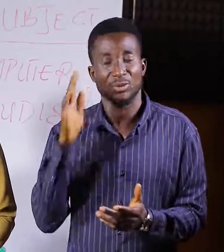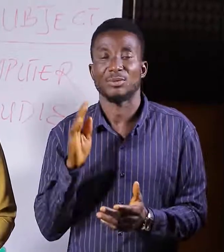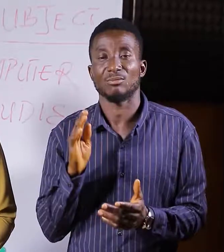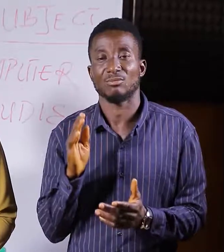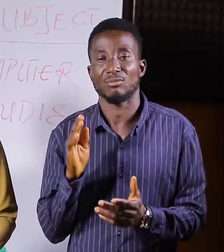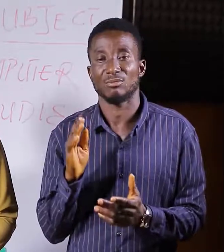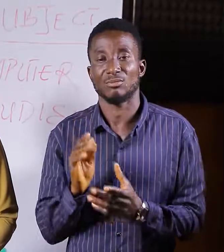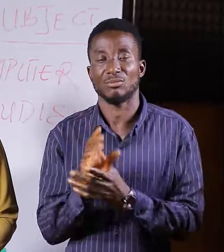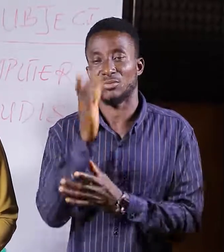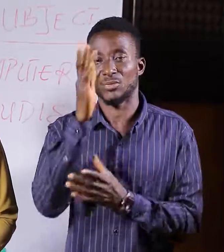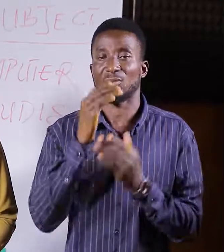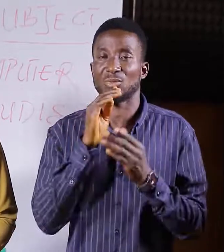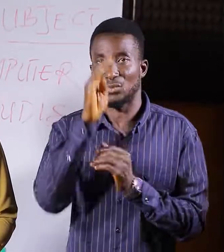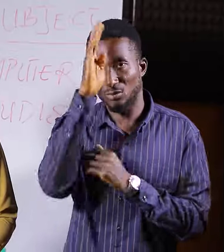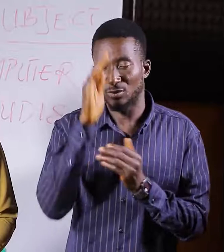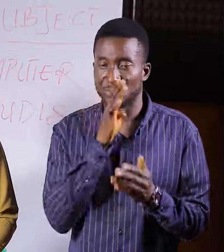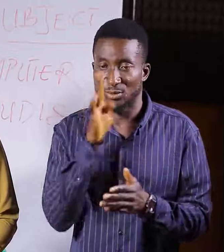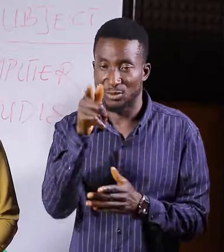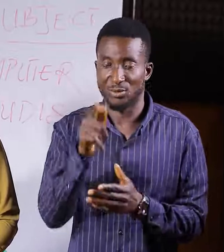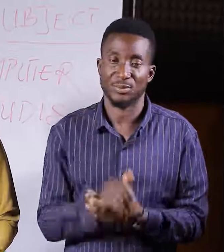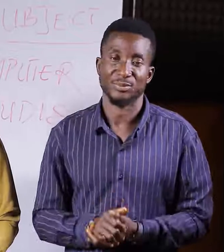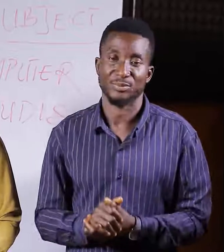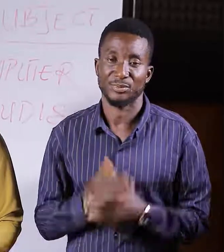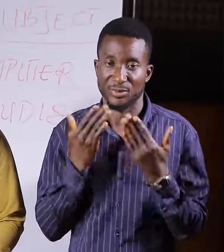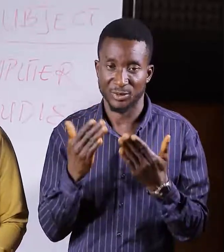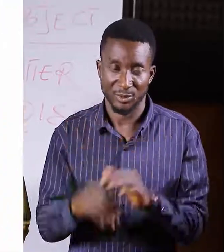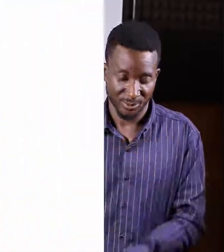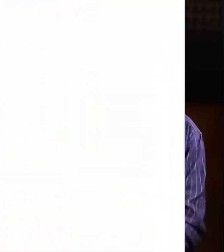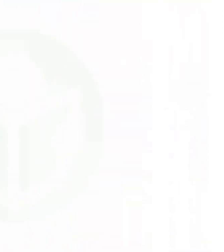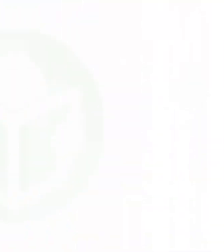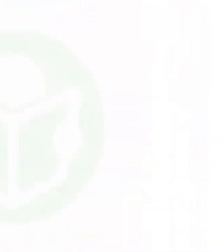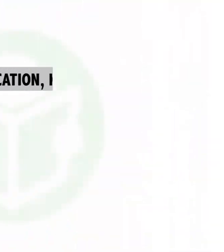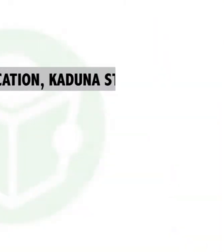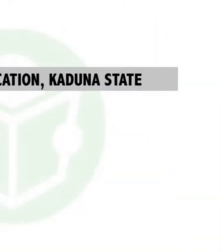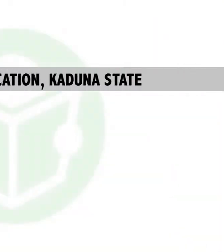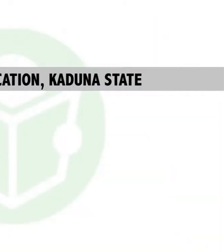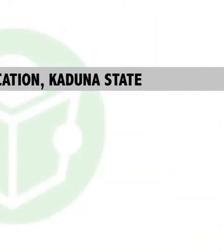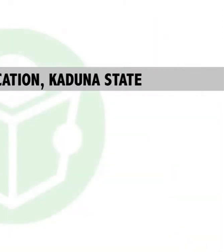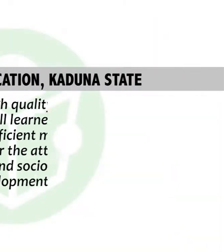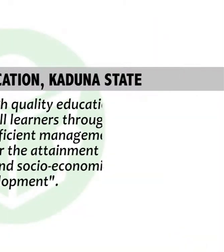to fail. God bless you and enjoy the rest of your day. Thank you.